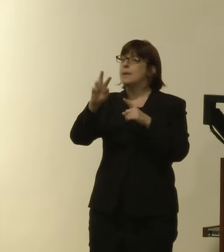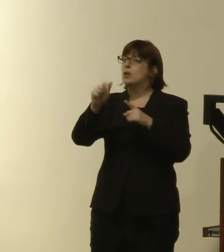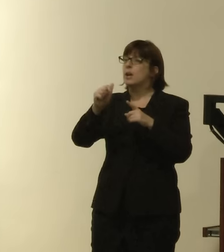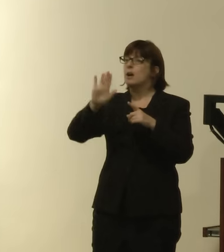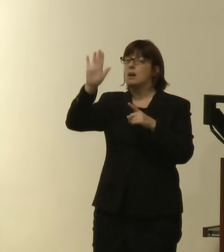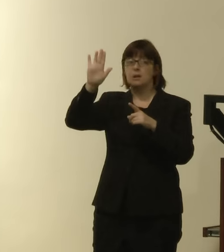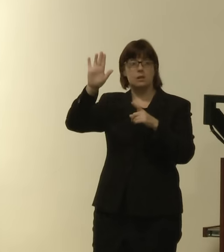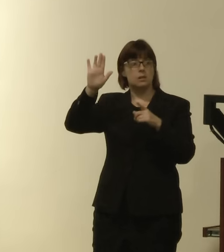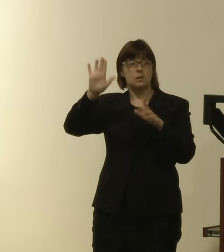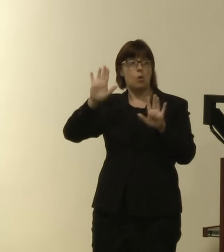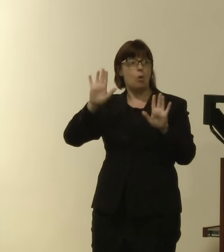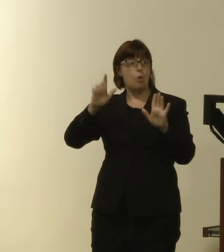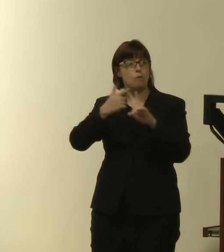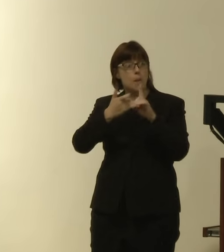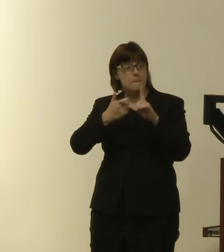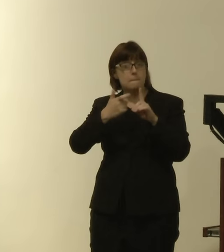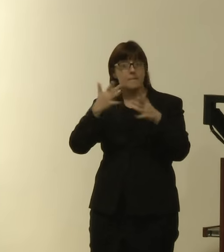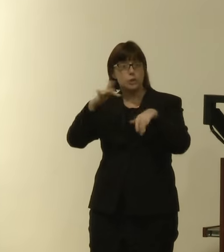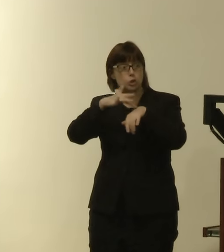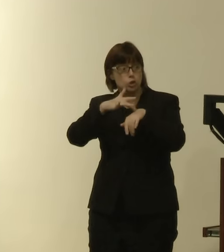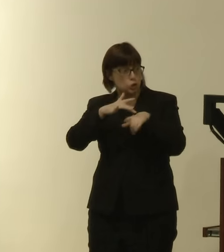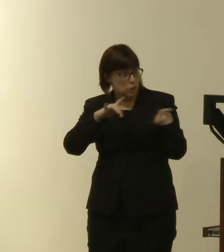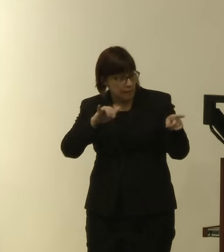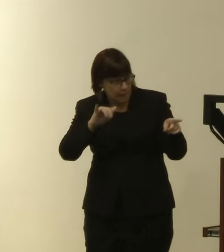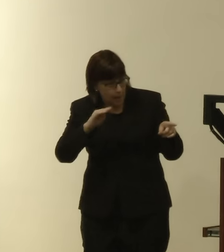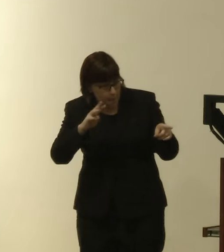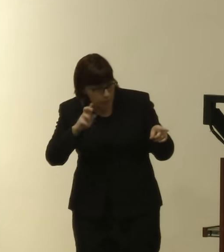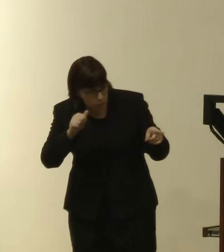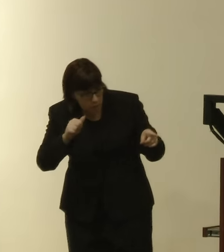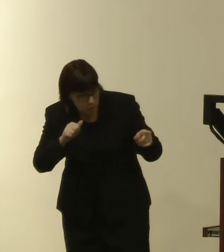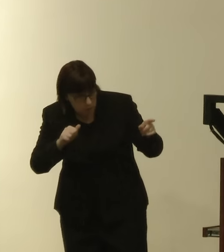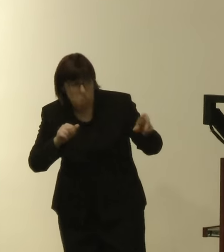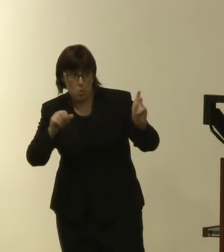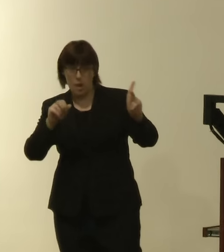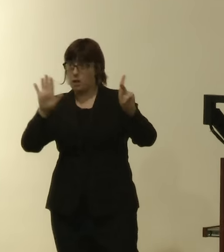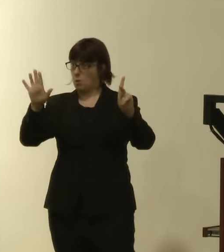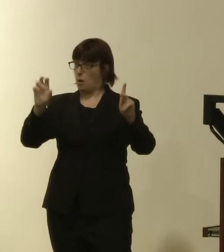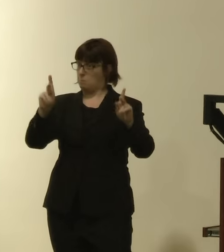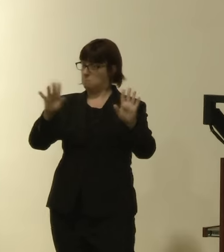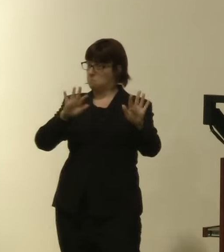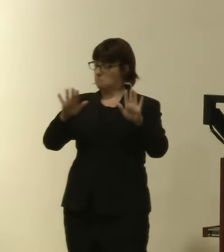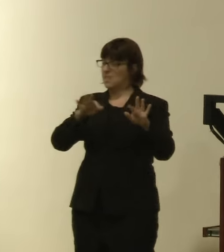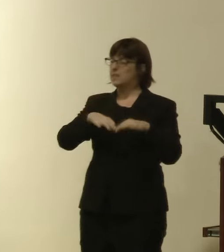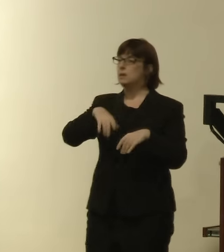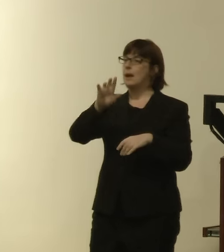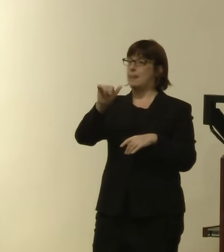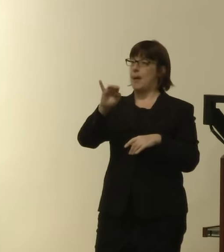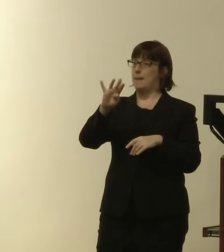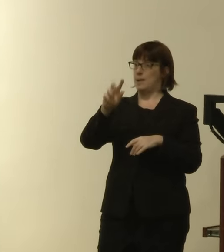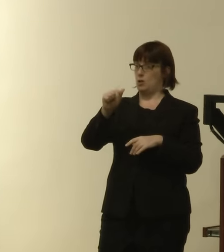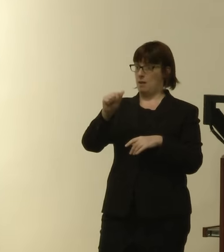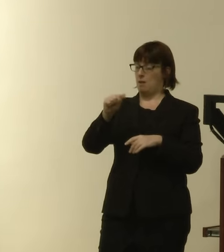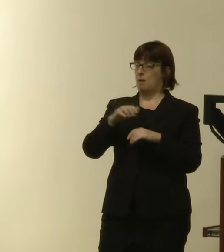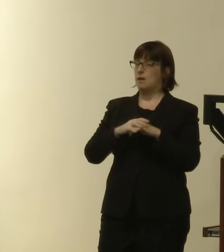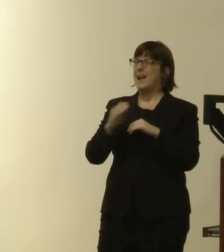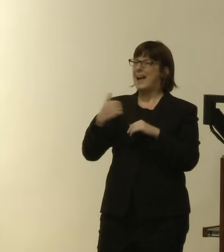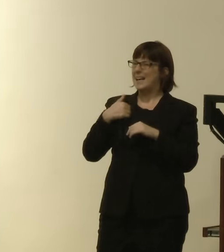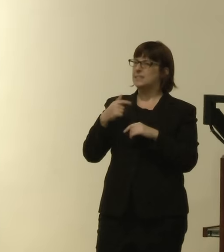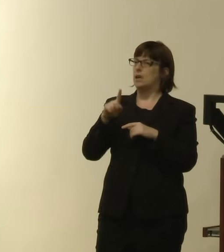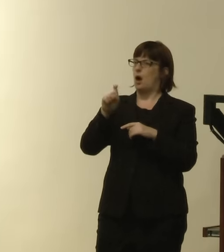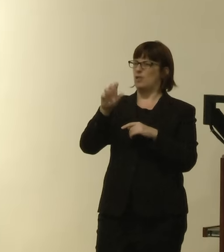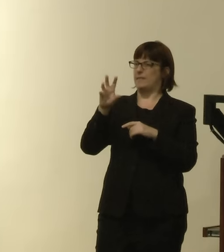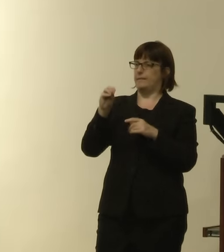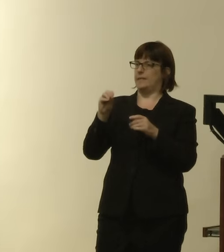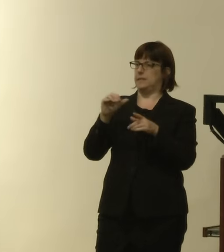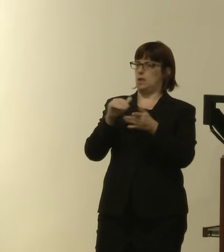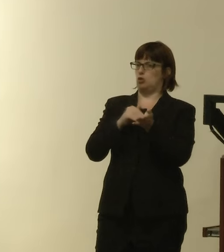Anybody been to Liberia? Sure, you? Okay, so Liberia right now has under 50 practicing doctors. That would mean